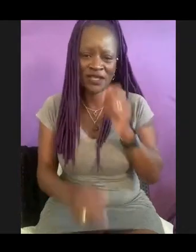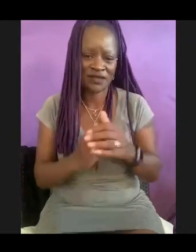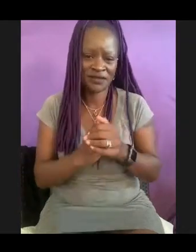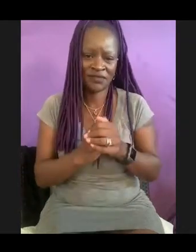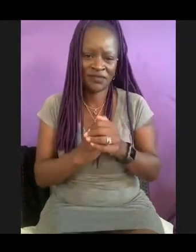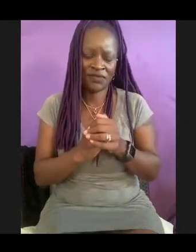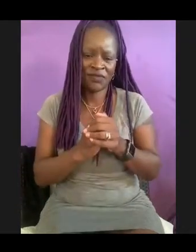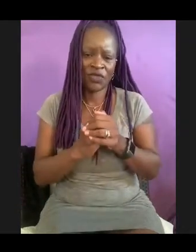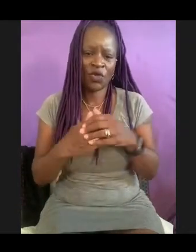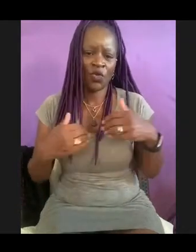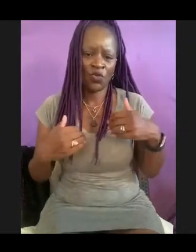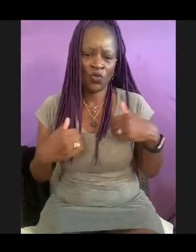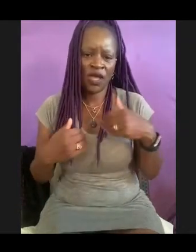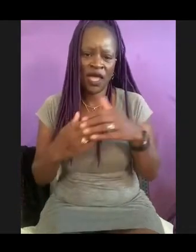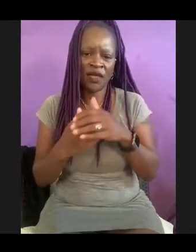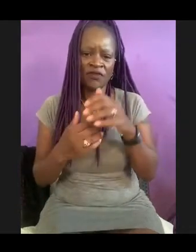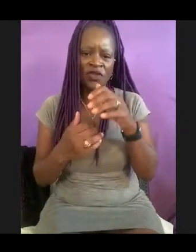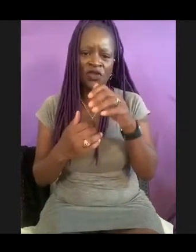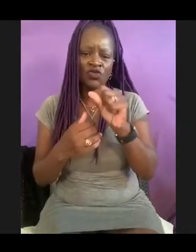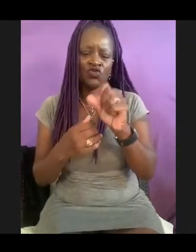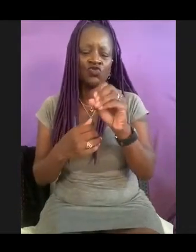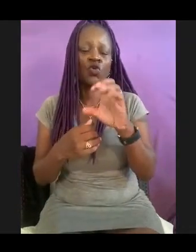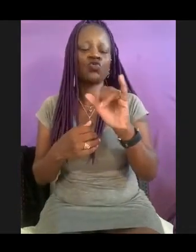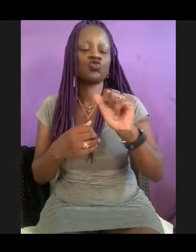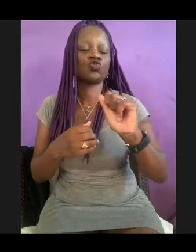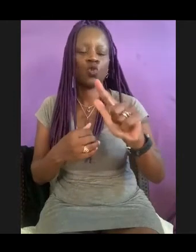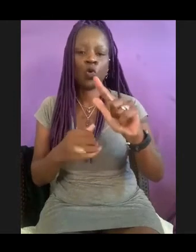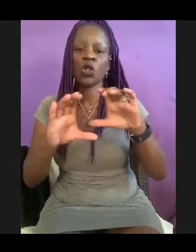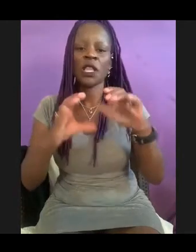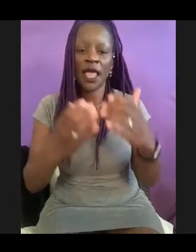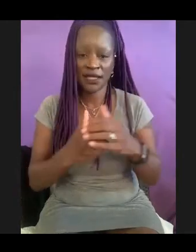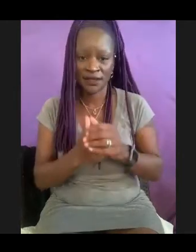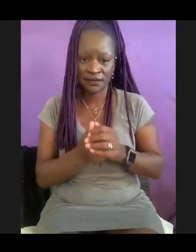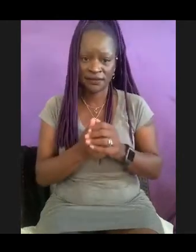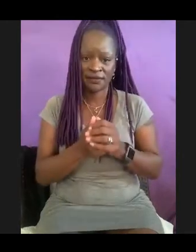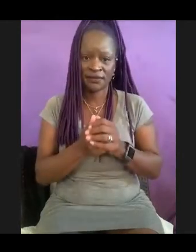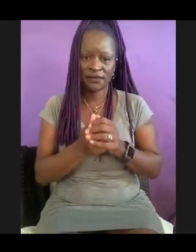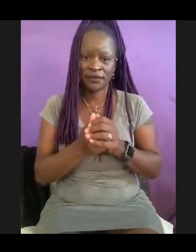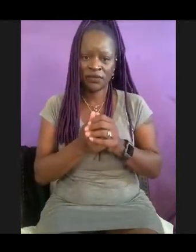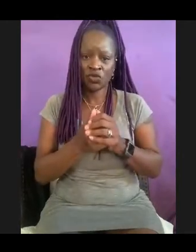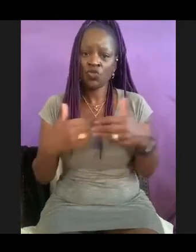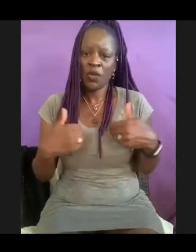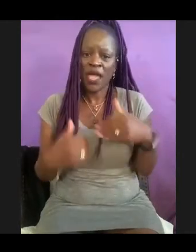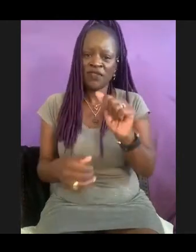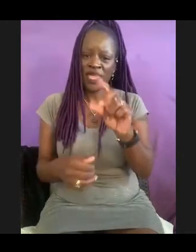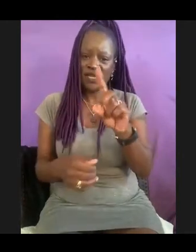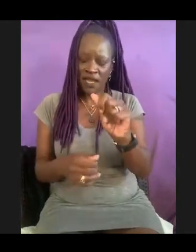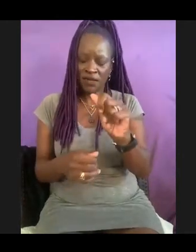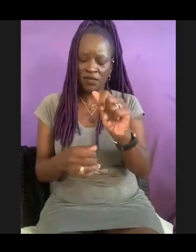One way this difference shows up in the ADA is in the Title I, which